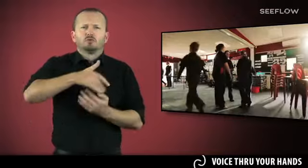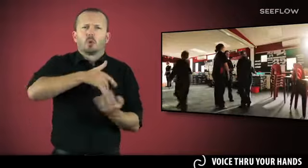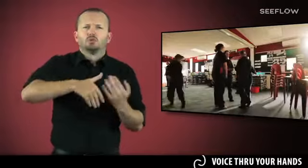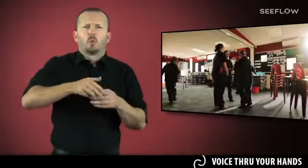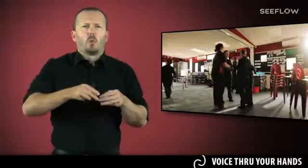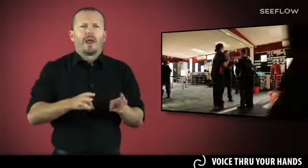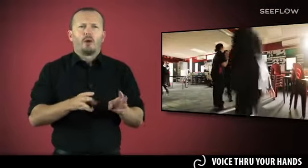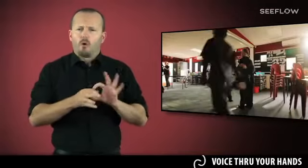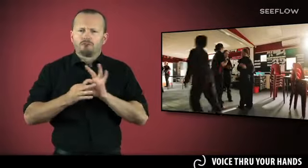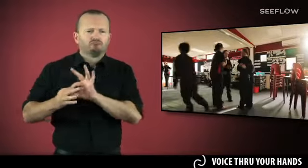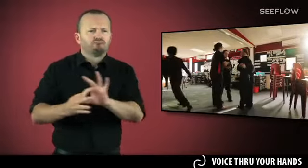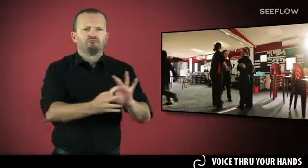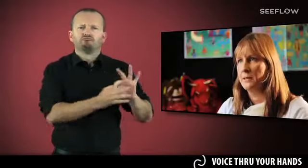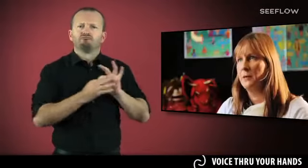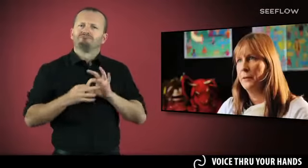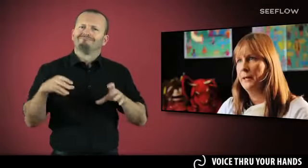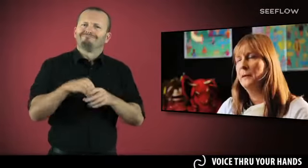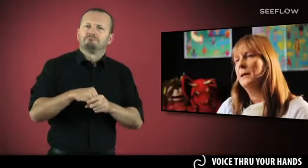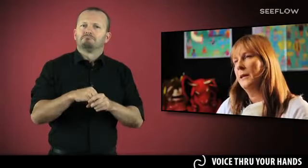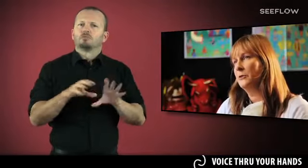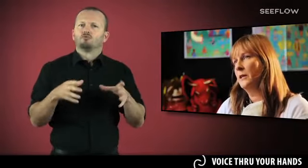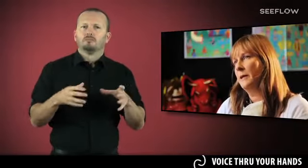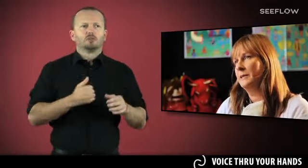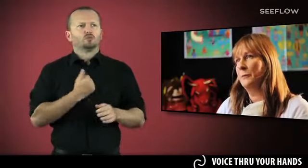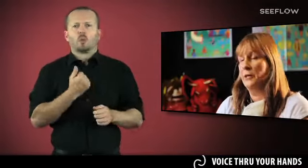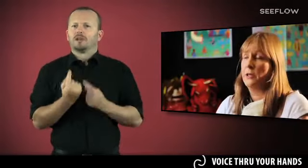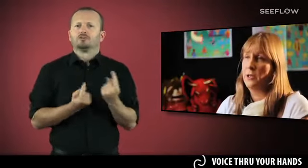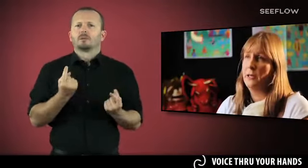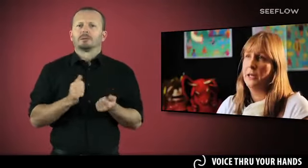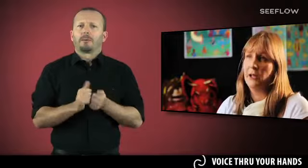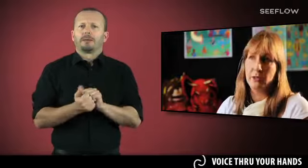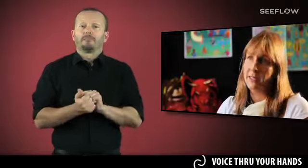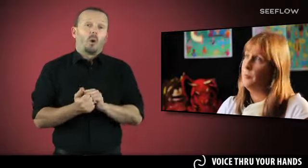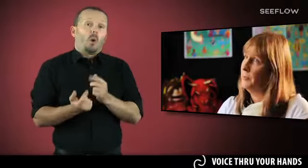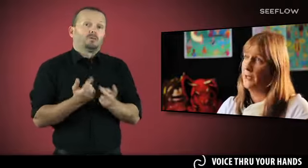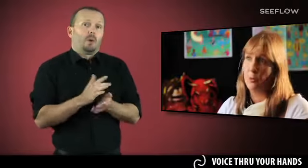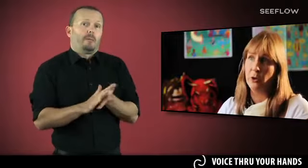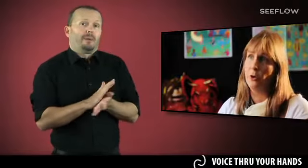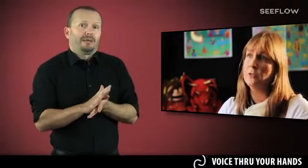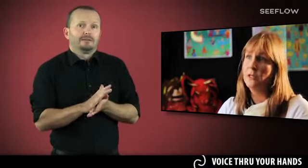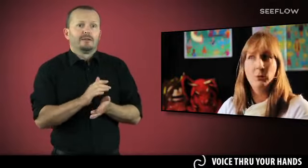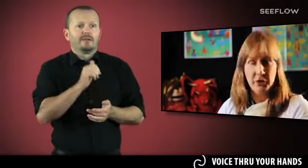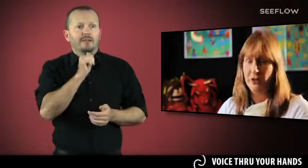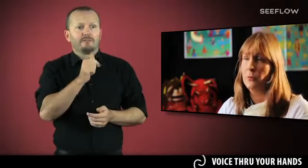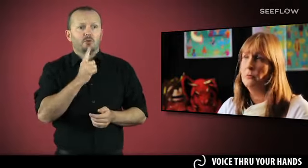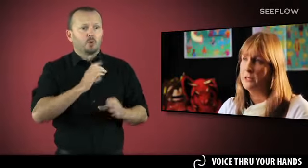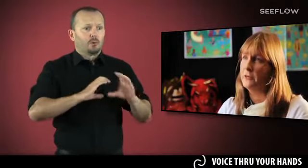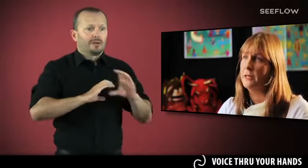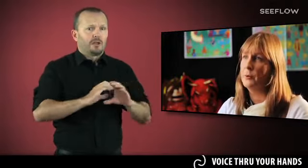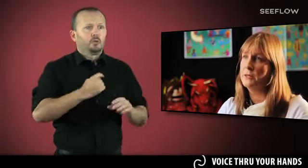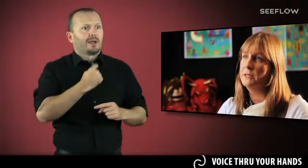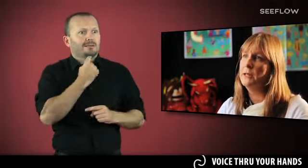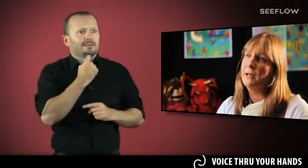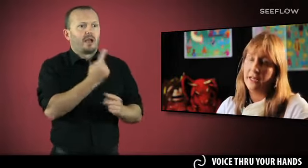way of being with people and enjoying each other's company. It also means that when you can communicate, you can tell people either what you want, what you don't want, which is